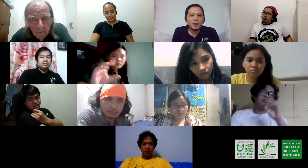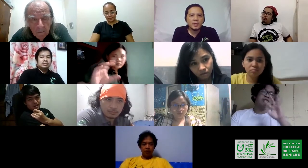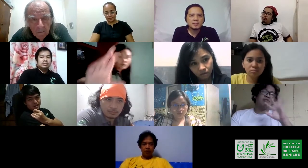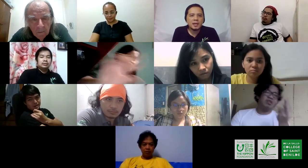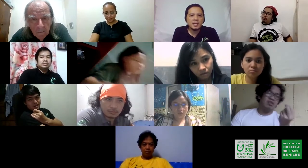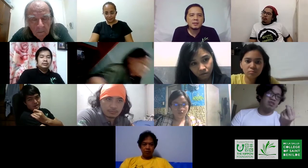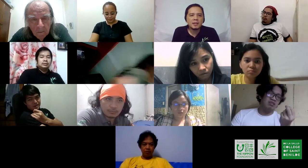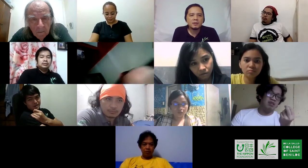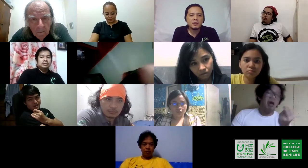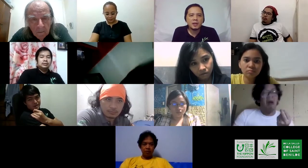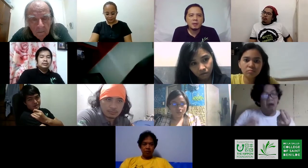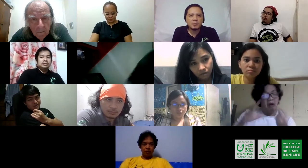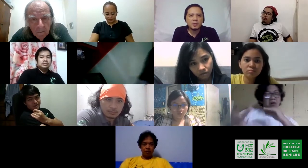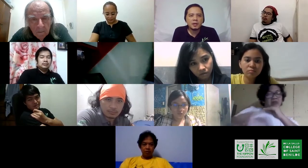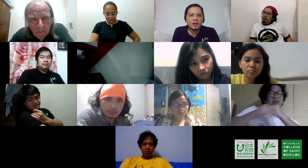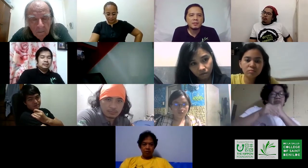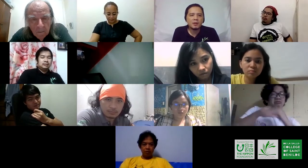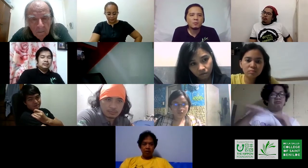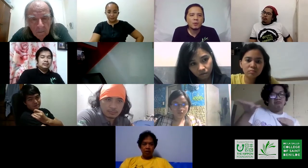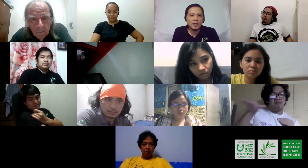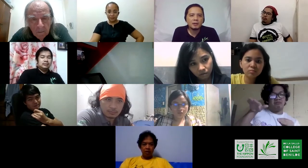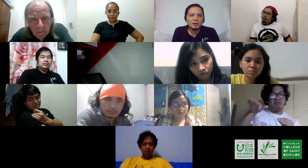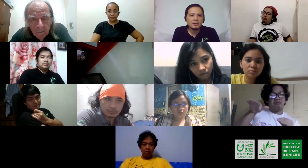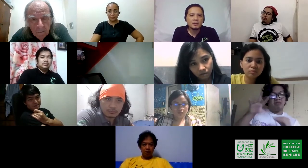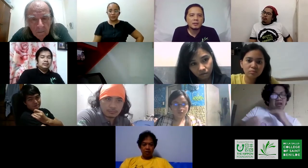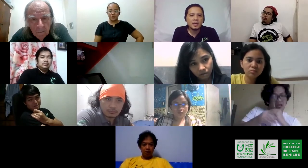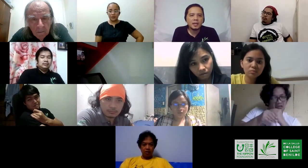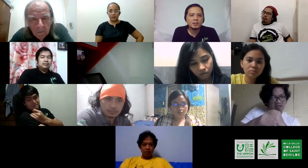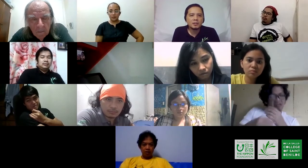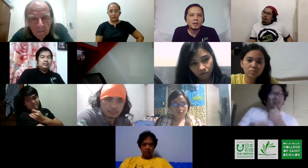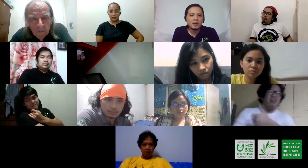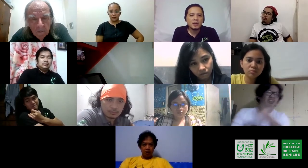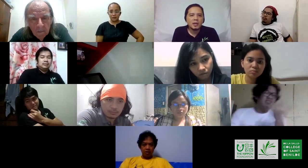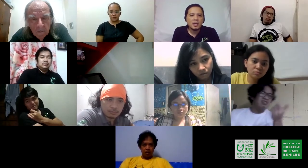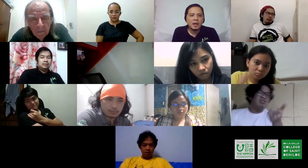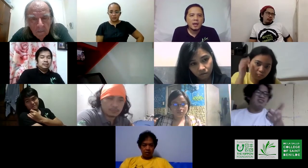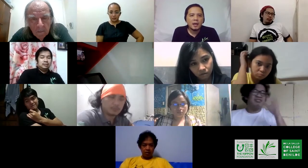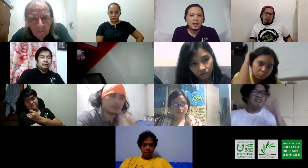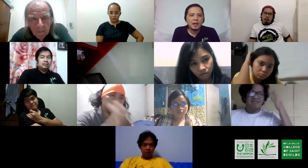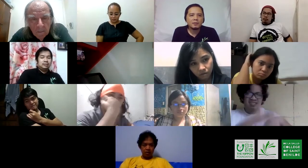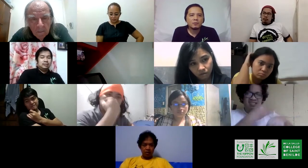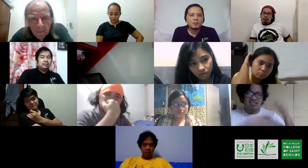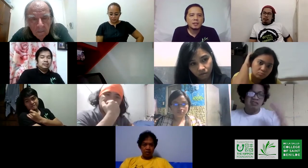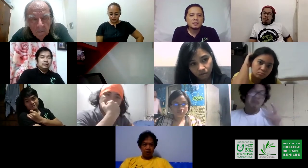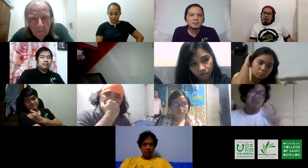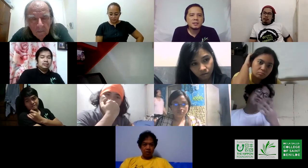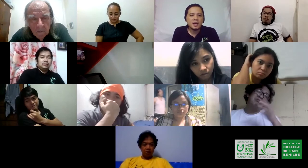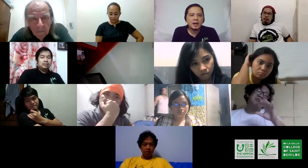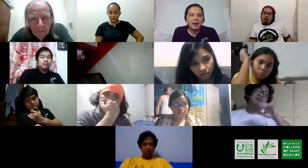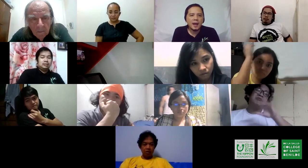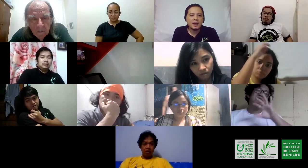the Wednesday, then the number, and then when? Like, and